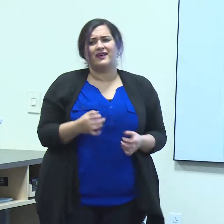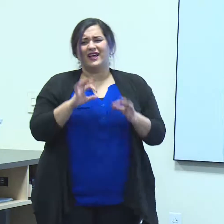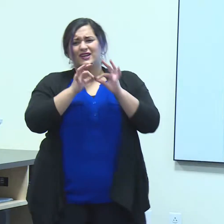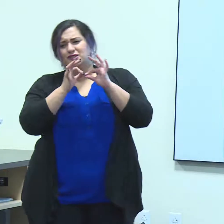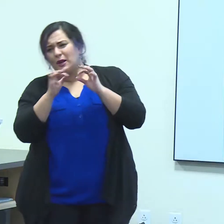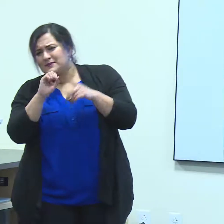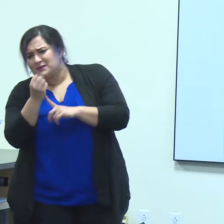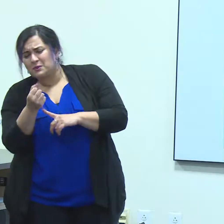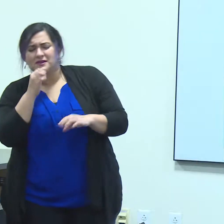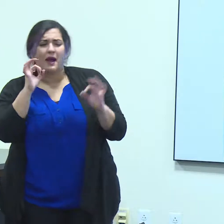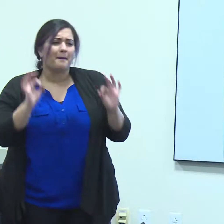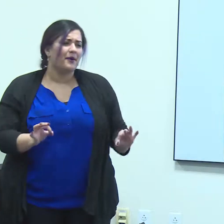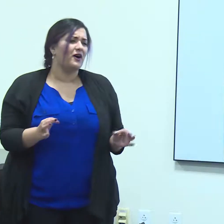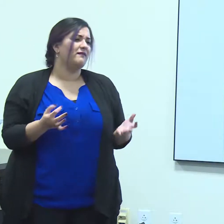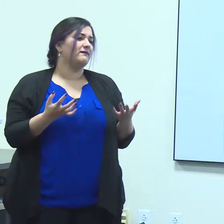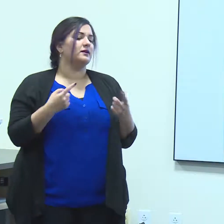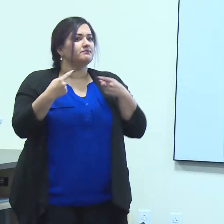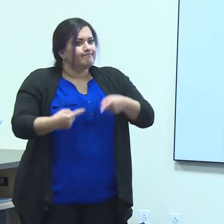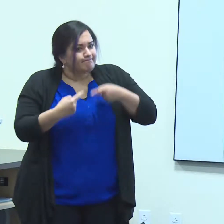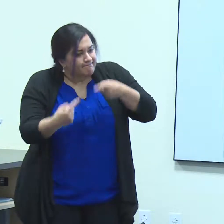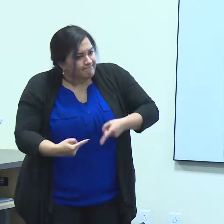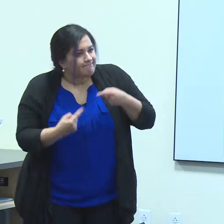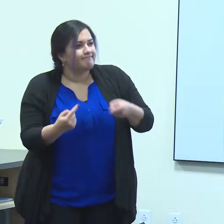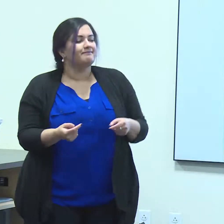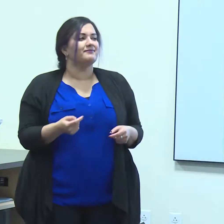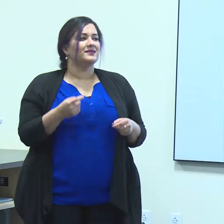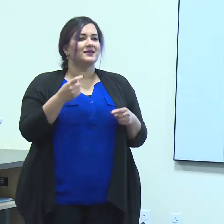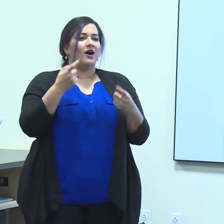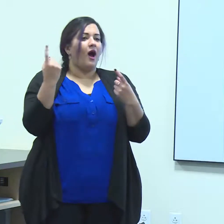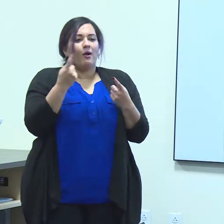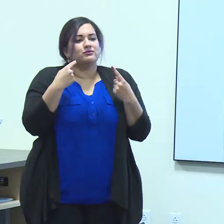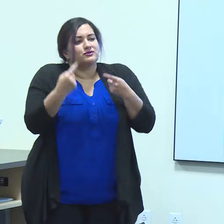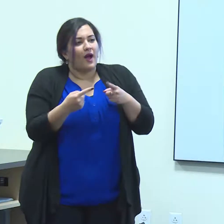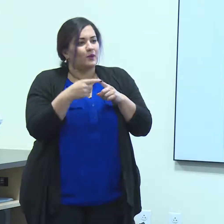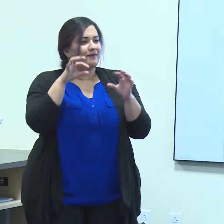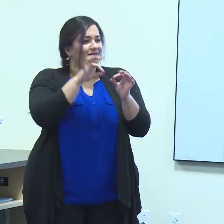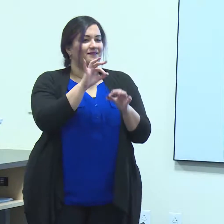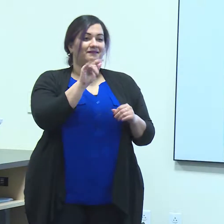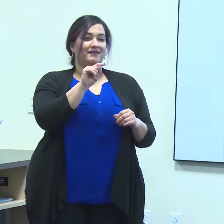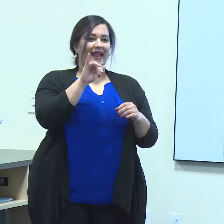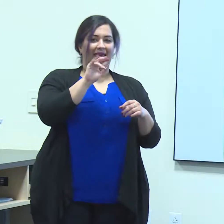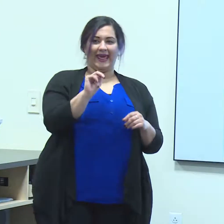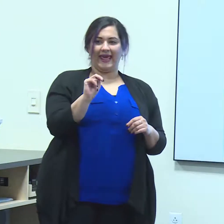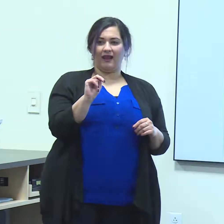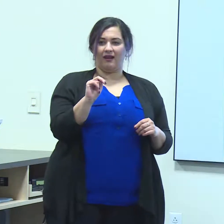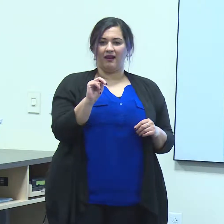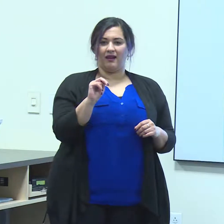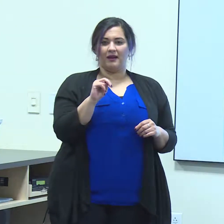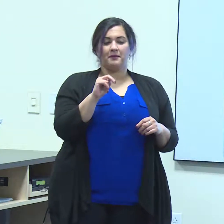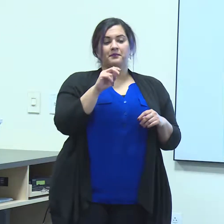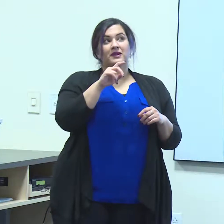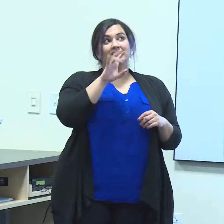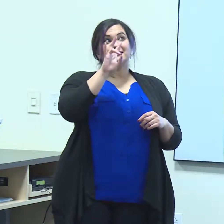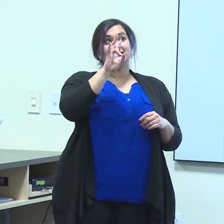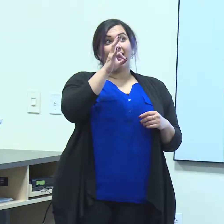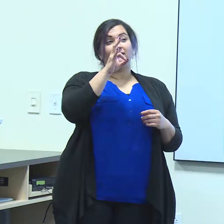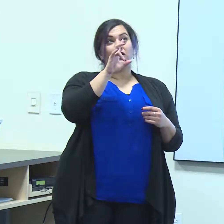fun of. The interpreter situation was not perfect. My speech was not perfect. I tried to fit in, but it was a